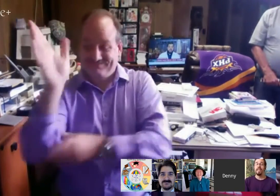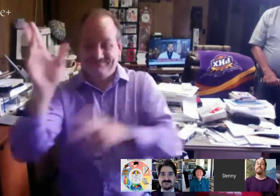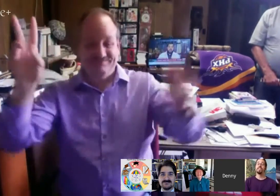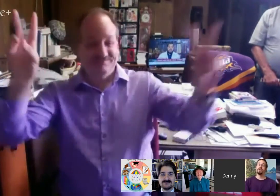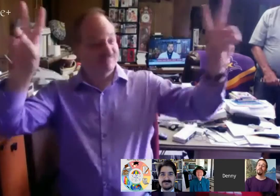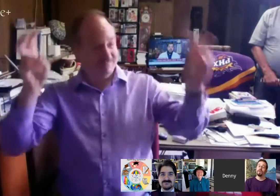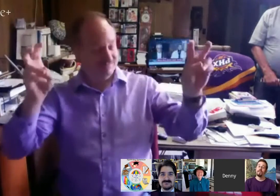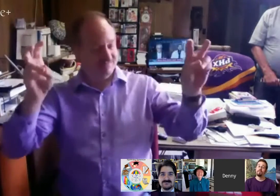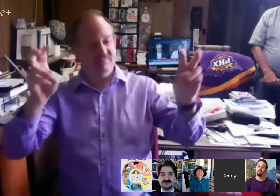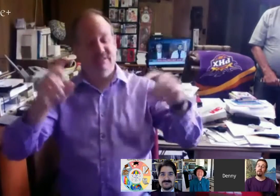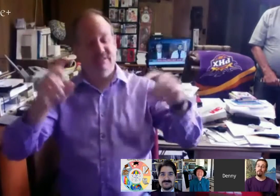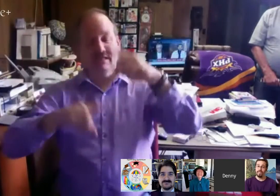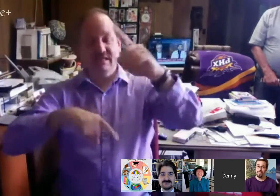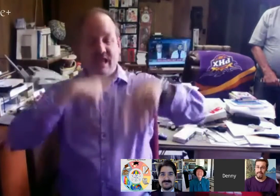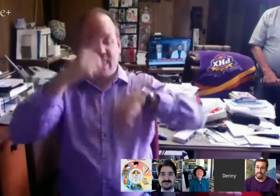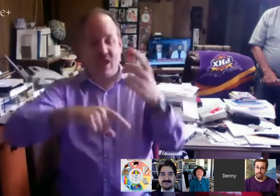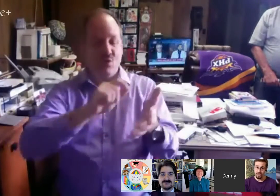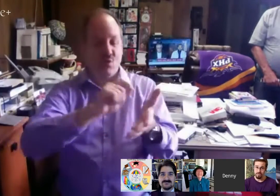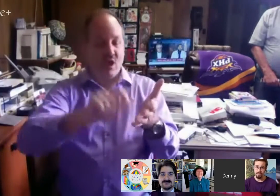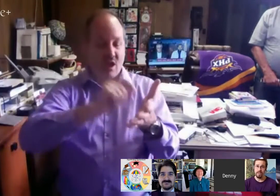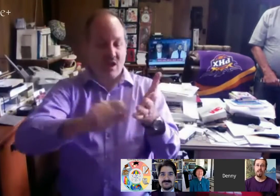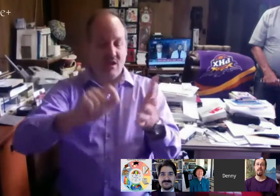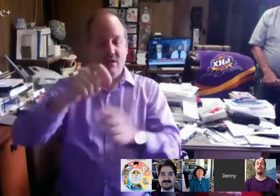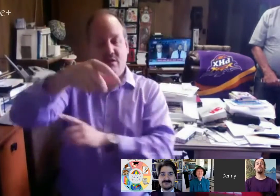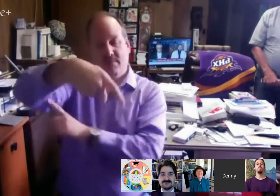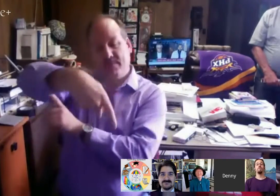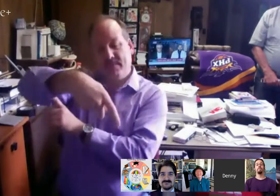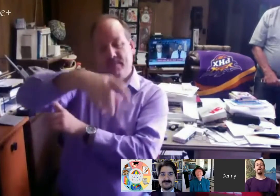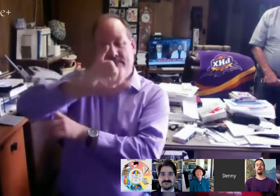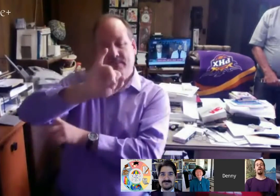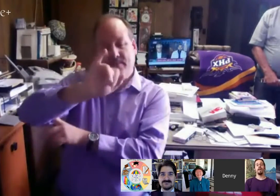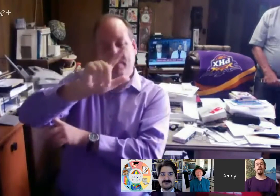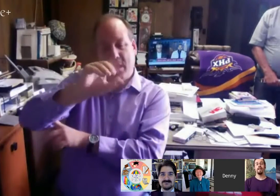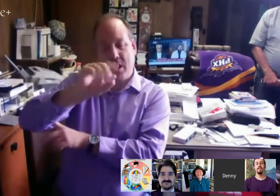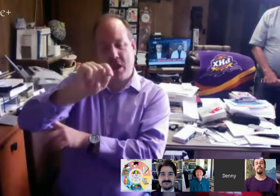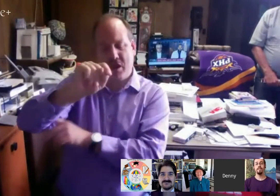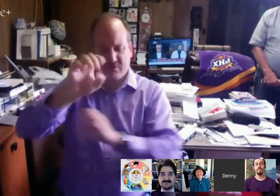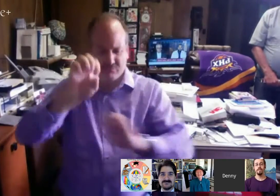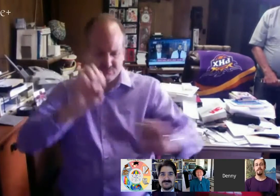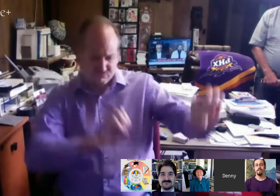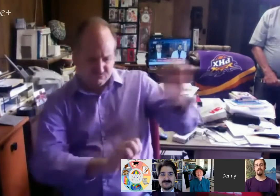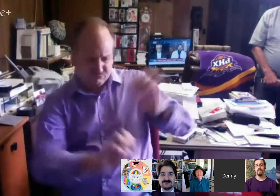Okay, so my presentation will be on